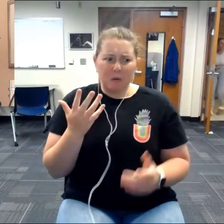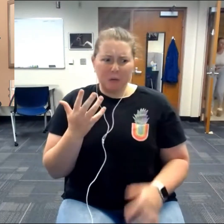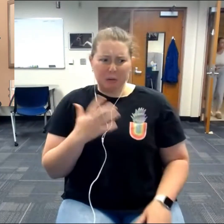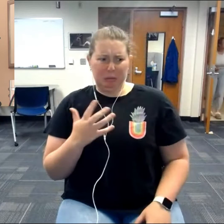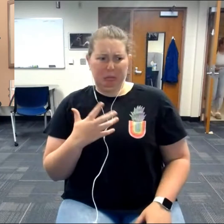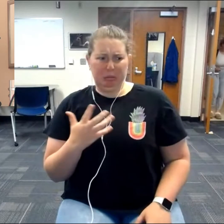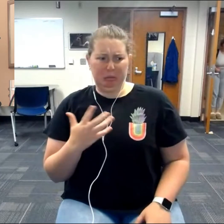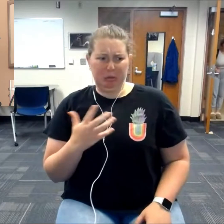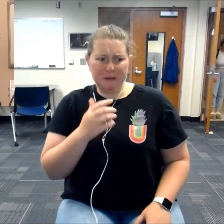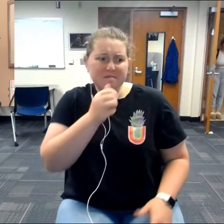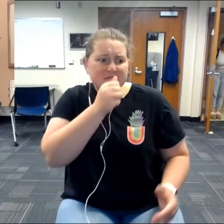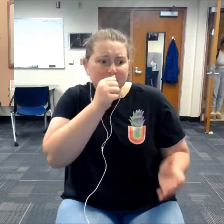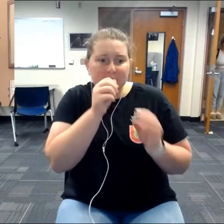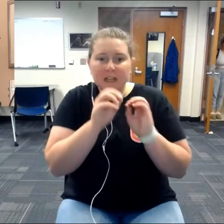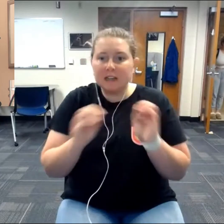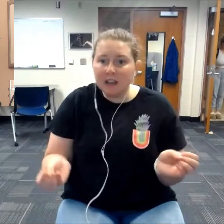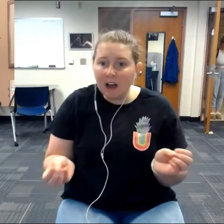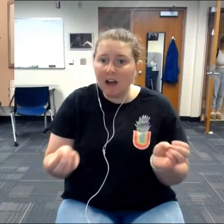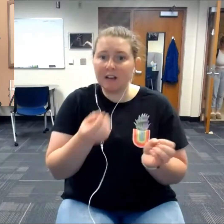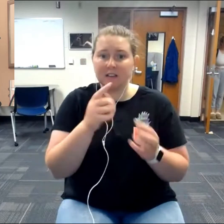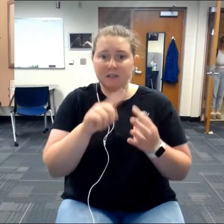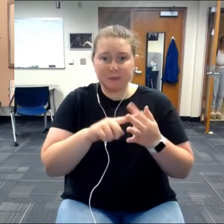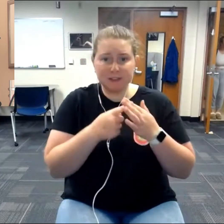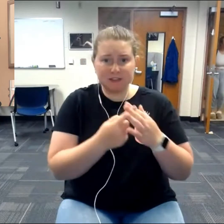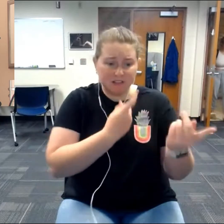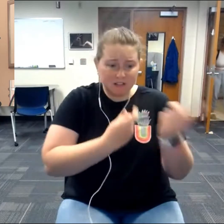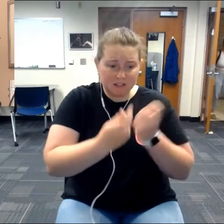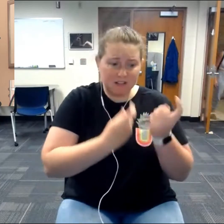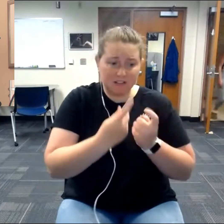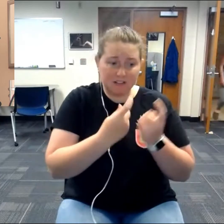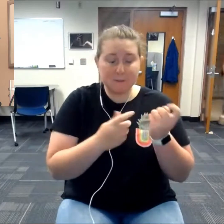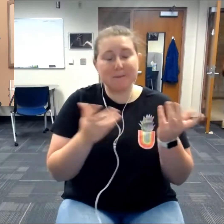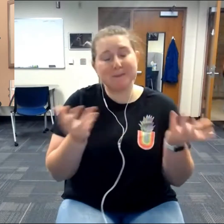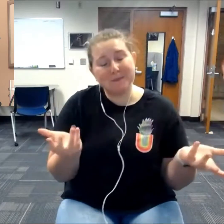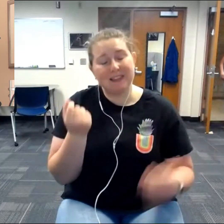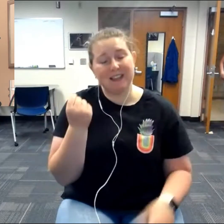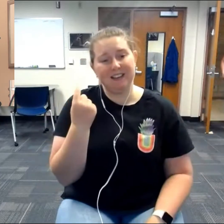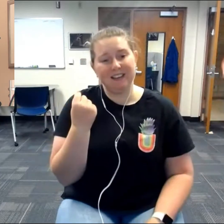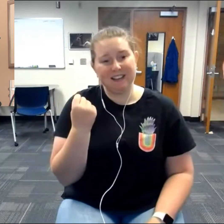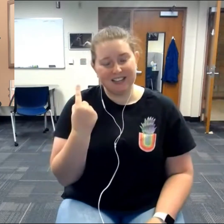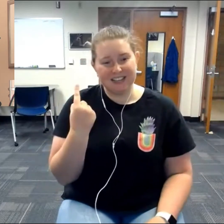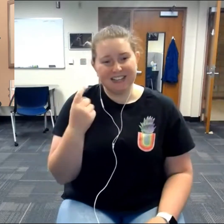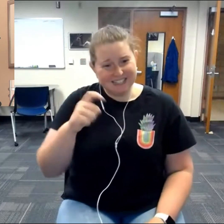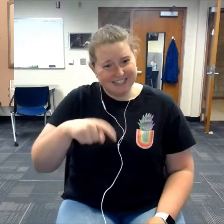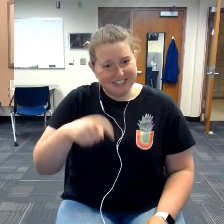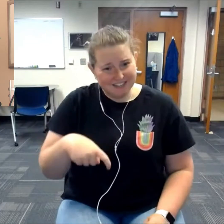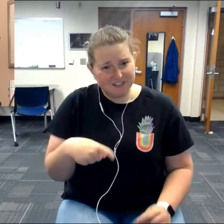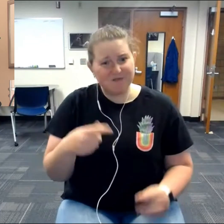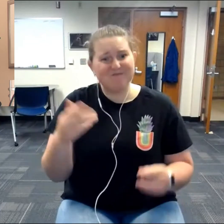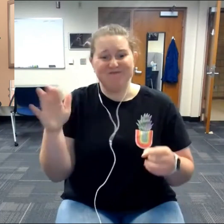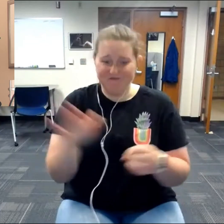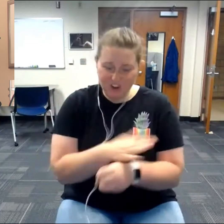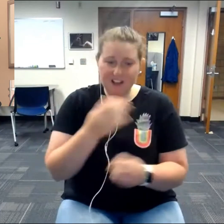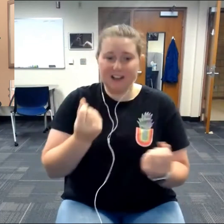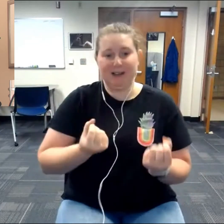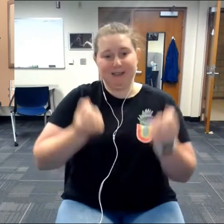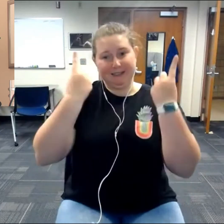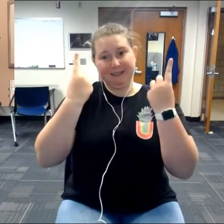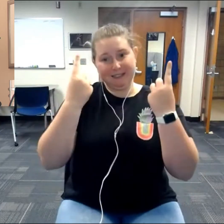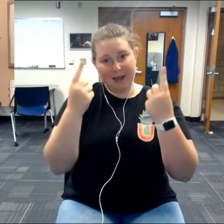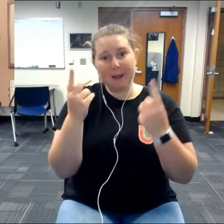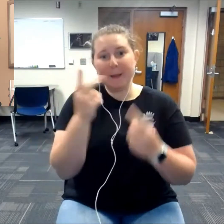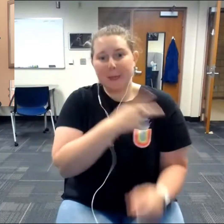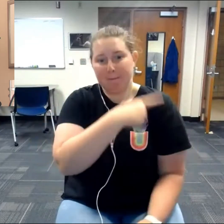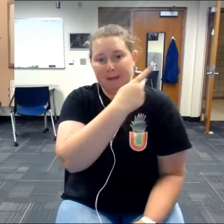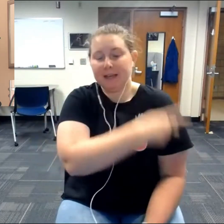questions, but it's really for the good of the patient so we can get a thorough, comprehensive evaluation to help them not only with their eyes but